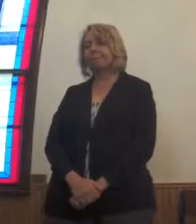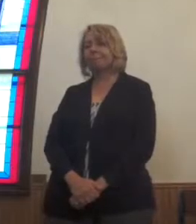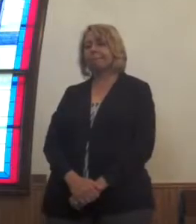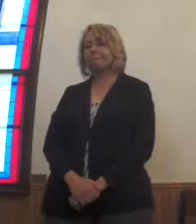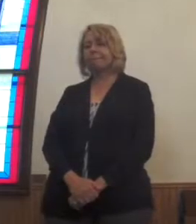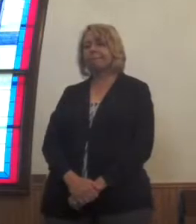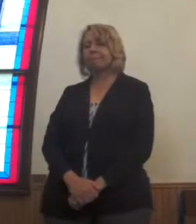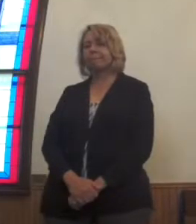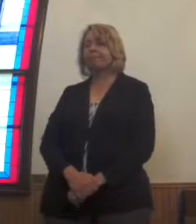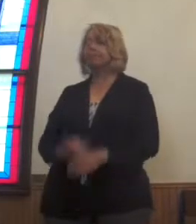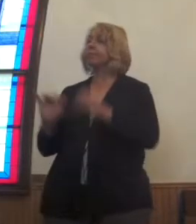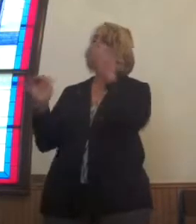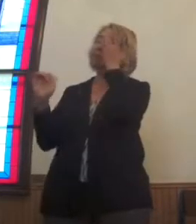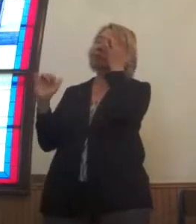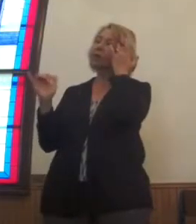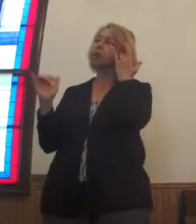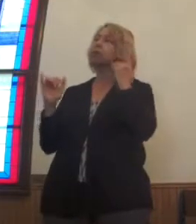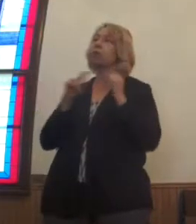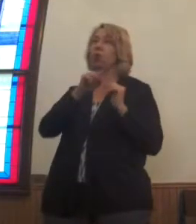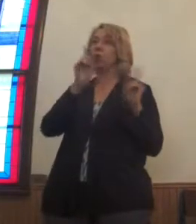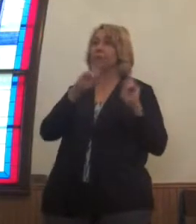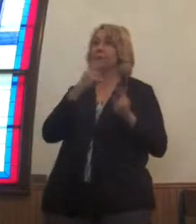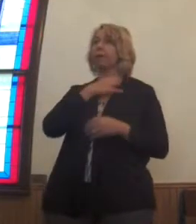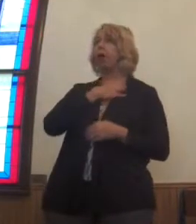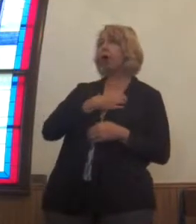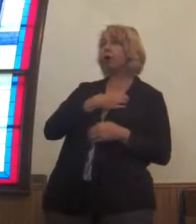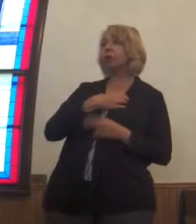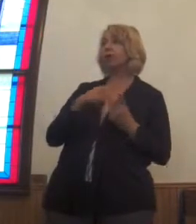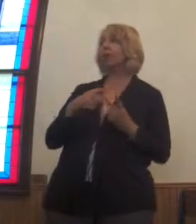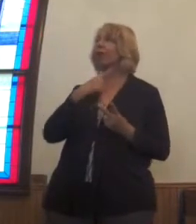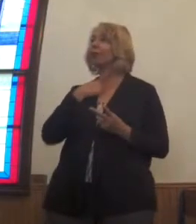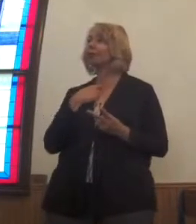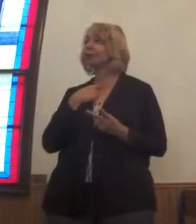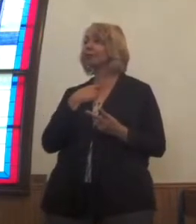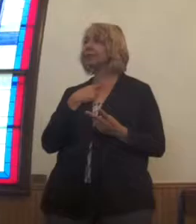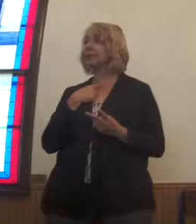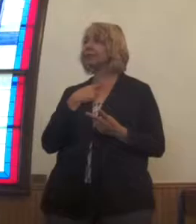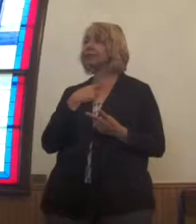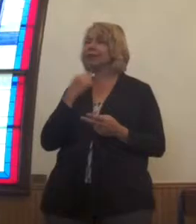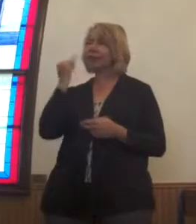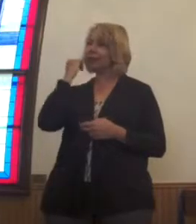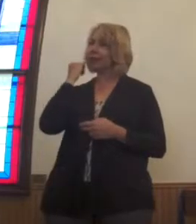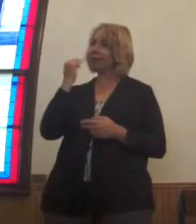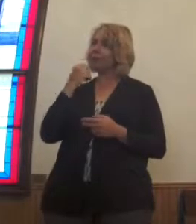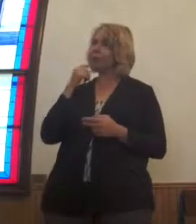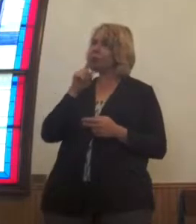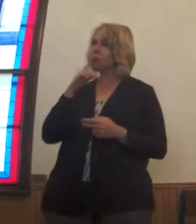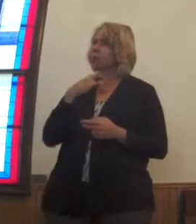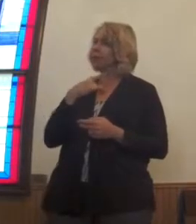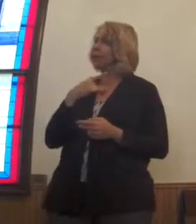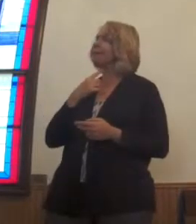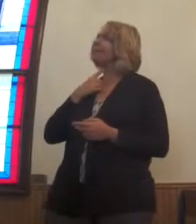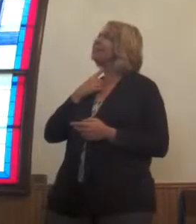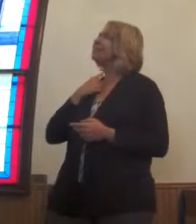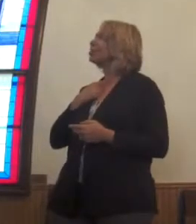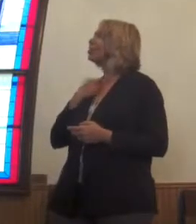So then we have the hungry and the thirsty. You're blessed when you've worked up a good appetite for God. He's food